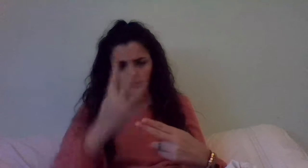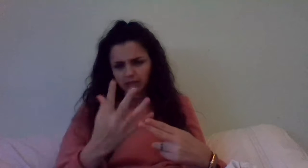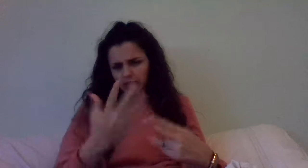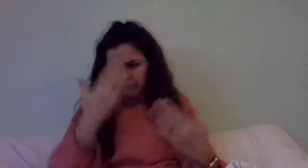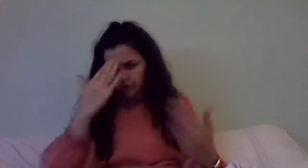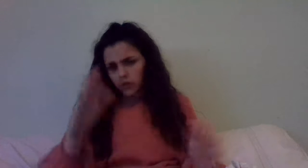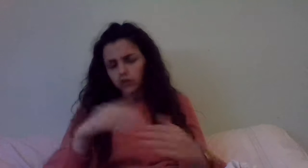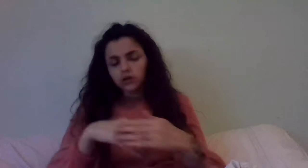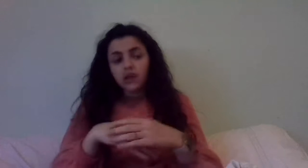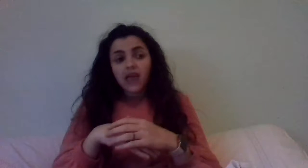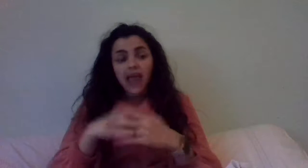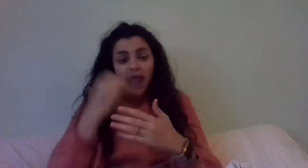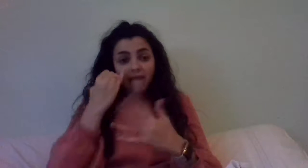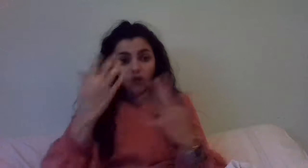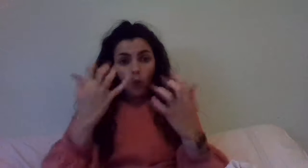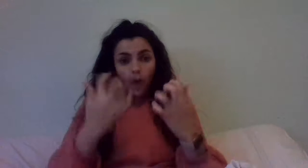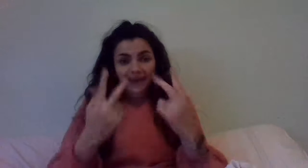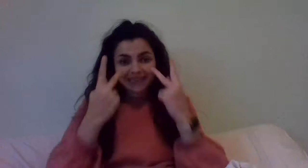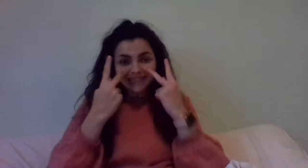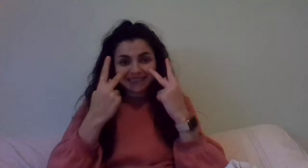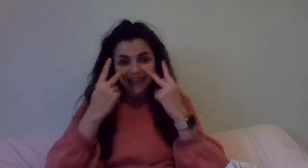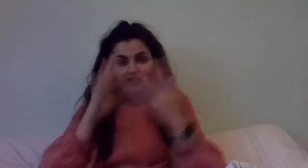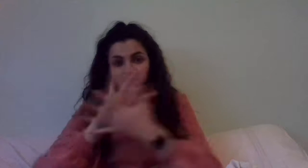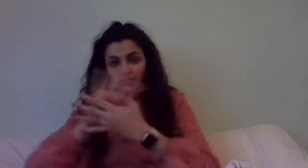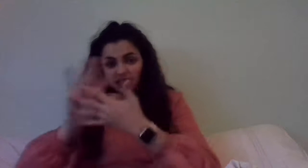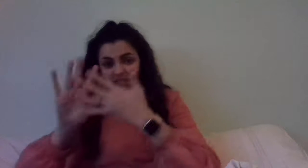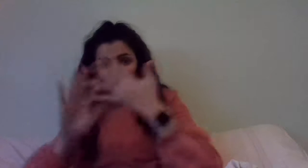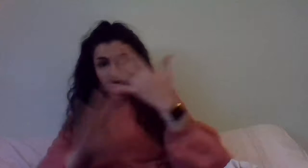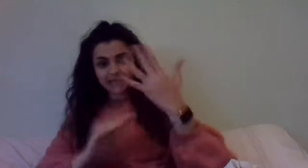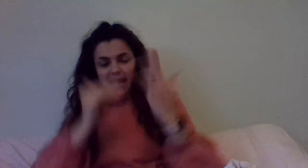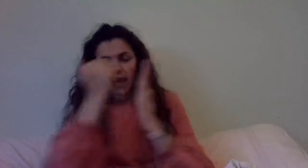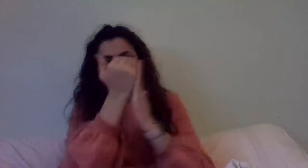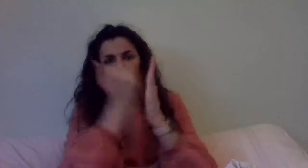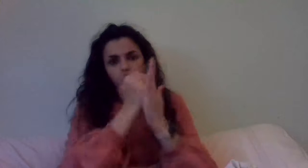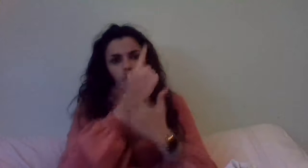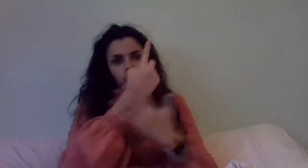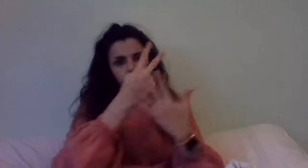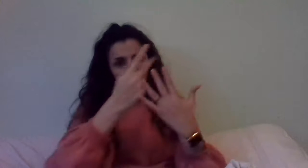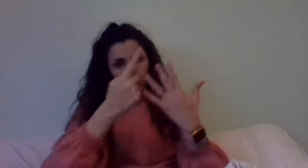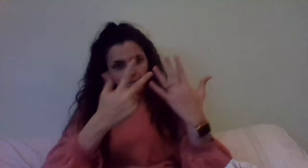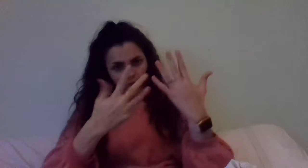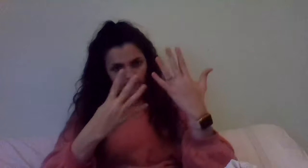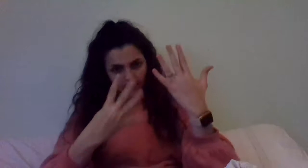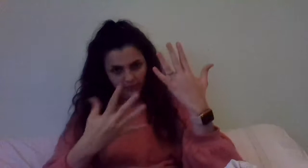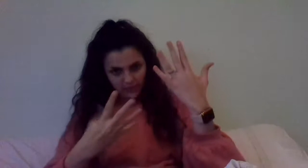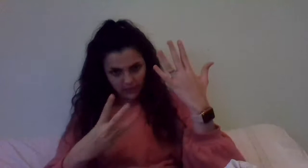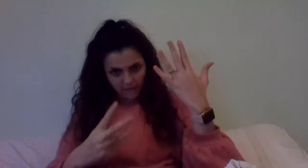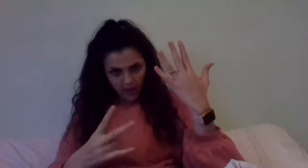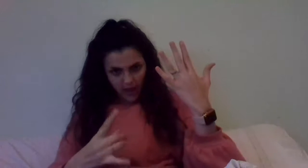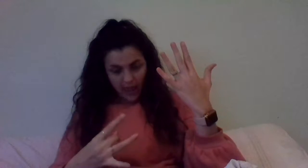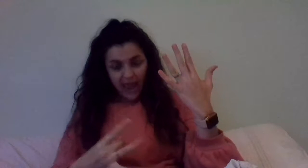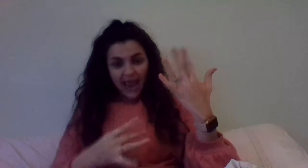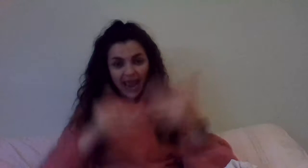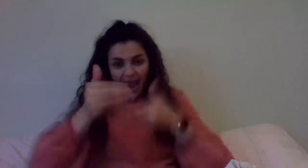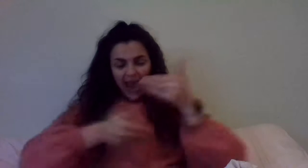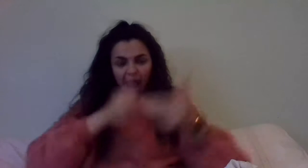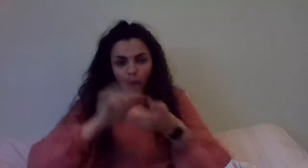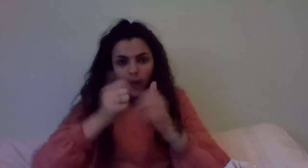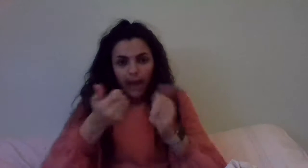a chronological view of the series, go and look at that MoMA webpage. What I've done here in this PowerPoint is I've divided